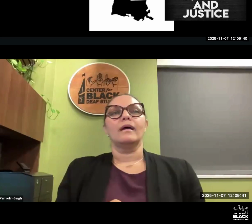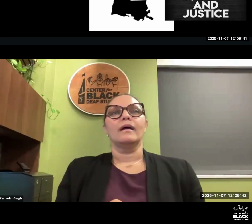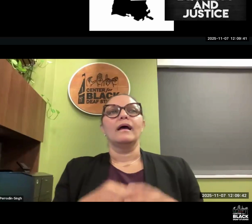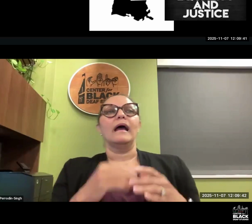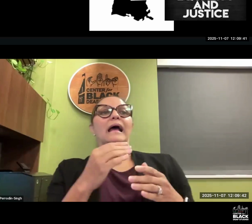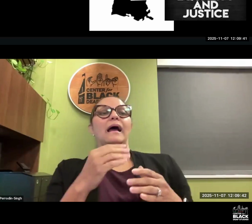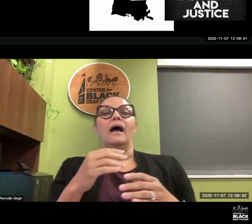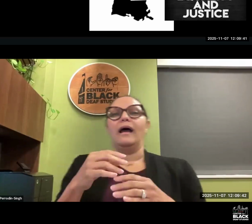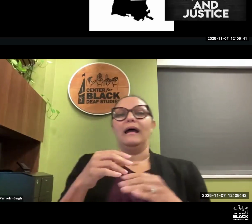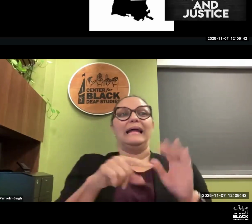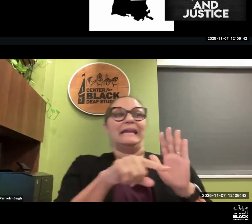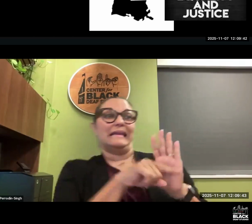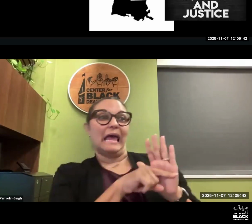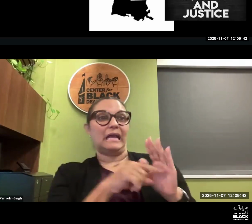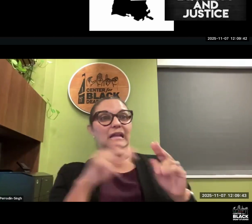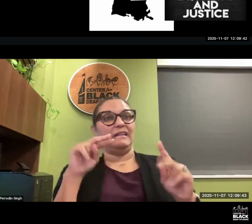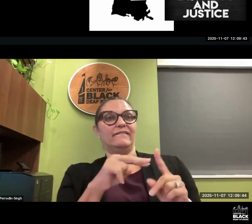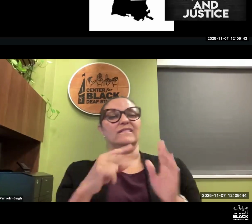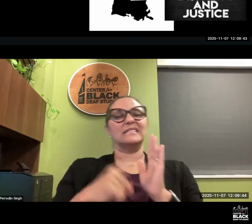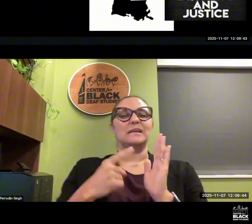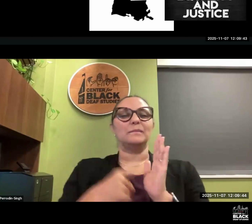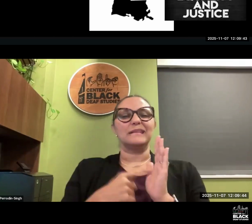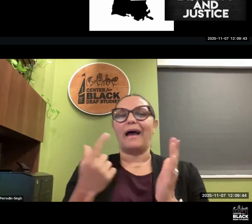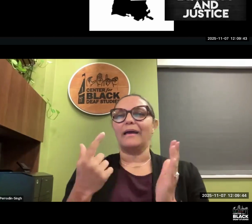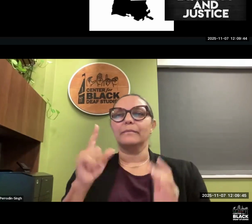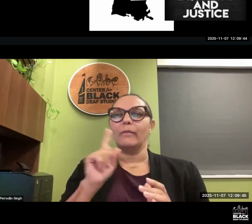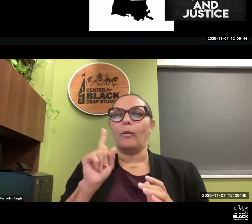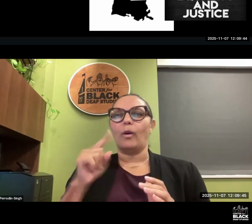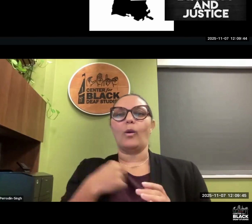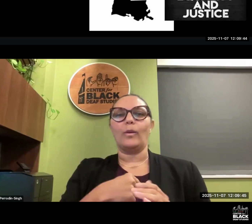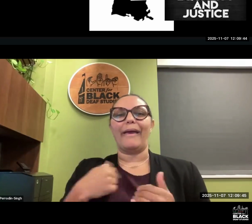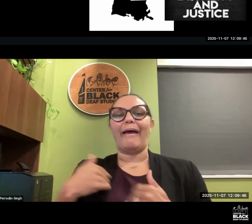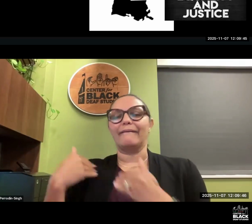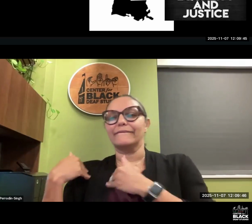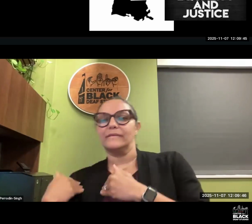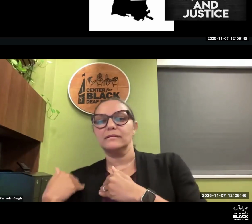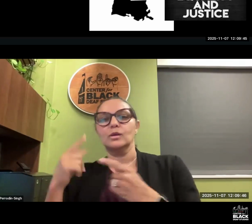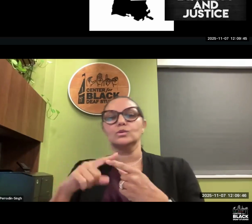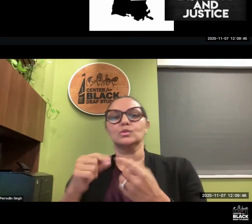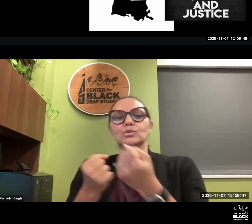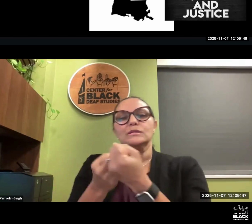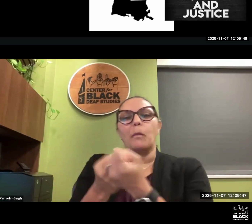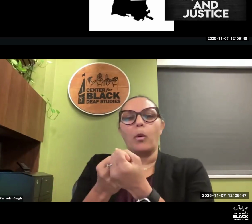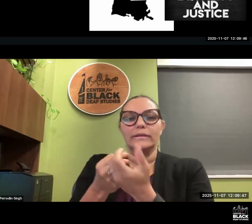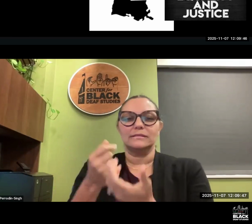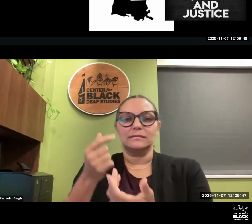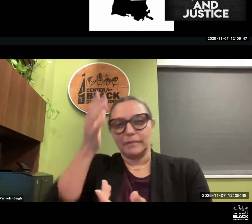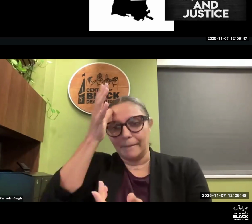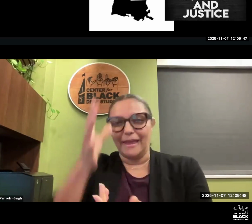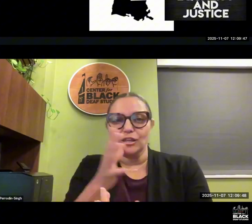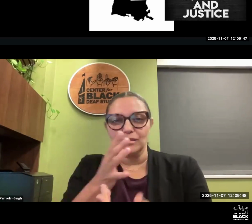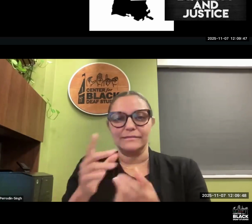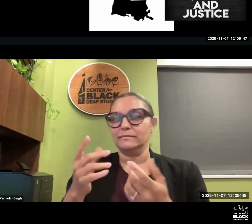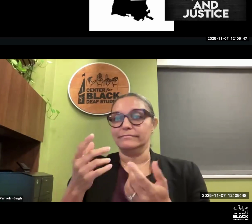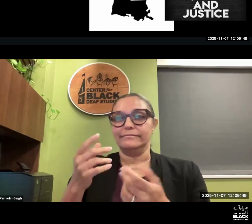I can see the advantages coming from that multi-generational deaf family. We might experience